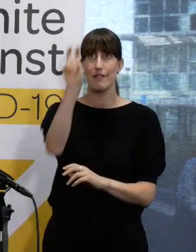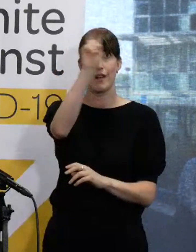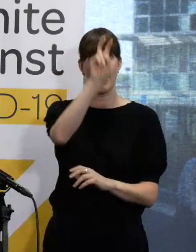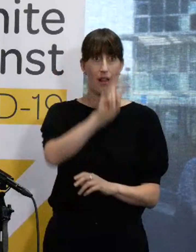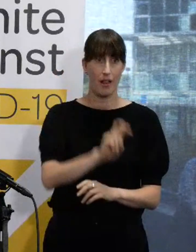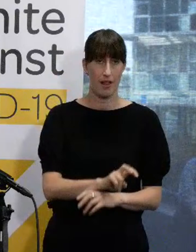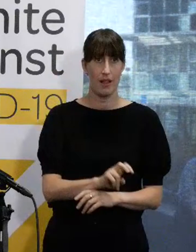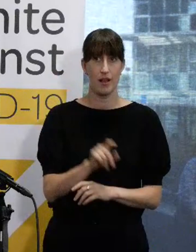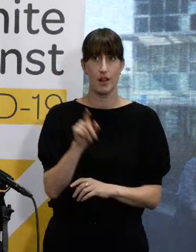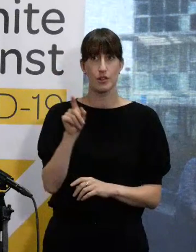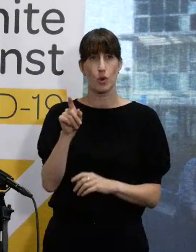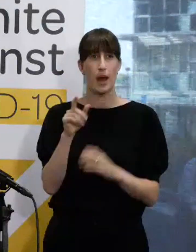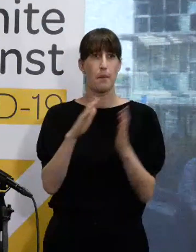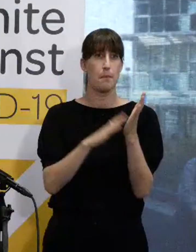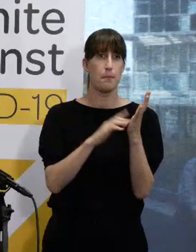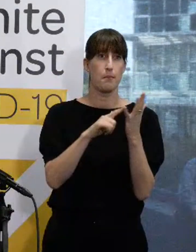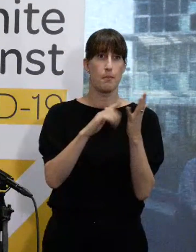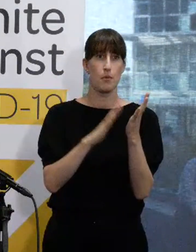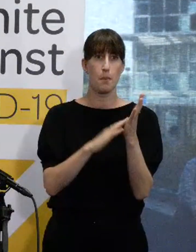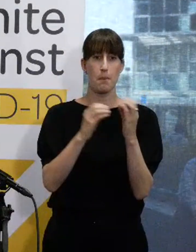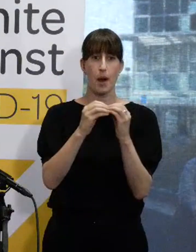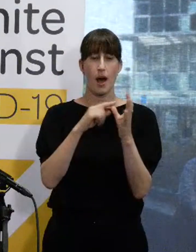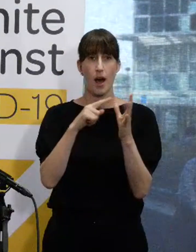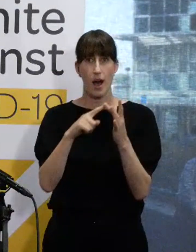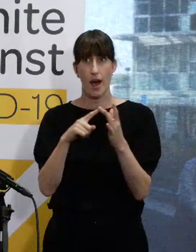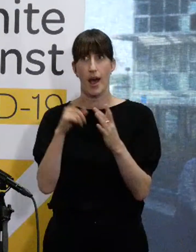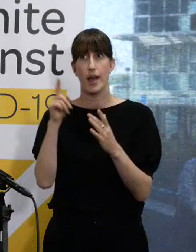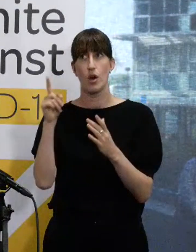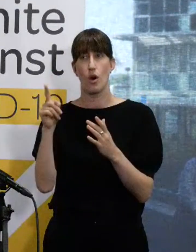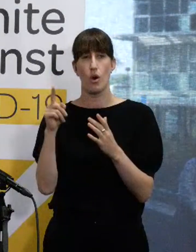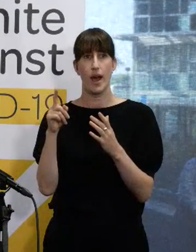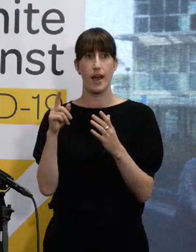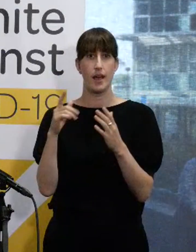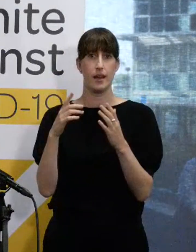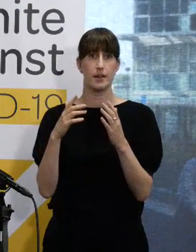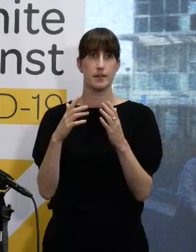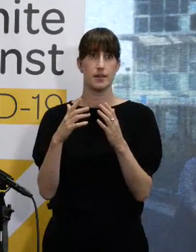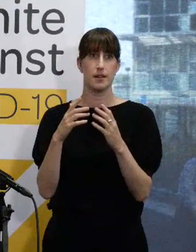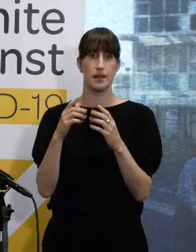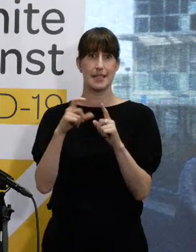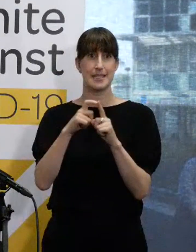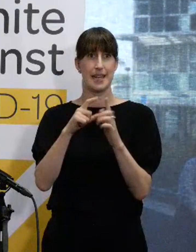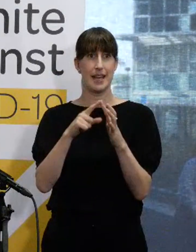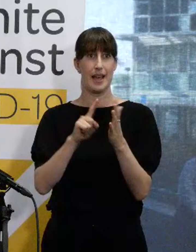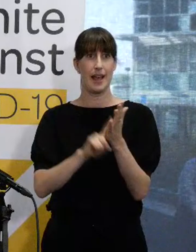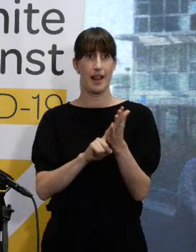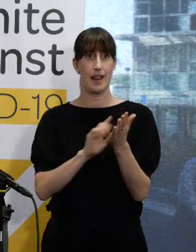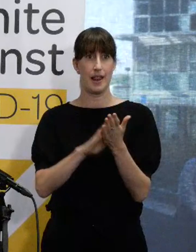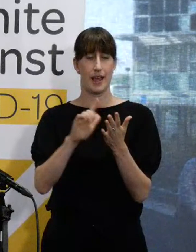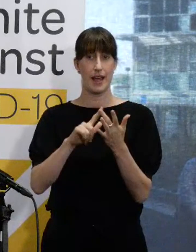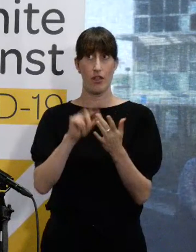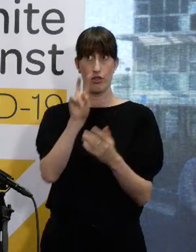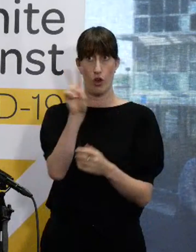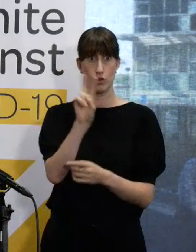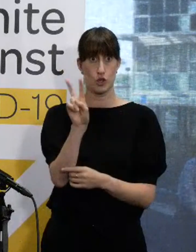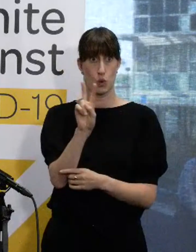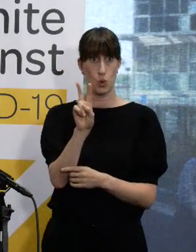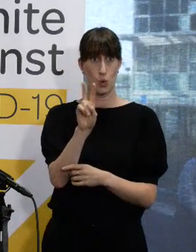both those cities or the states they are in have imposed curfews. And of the